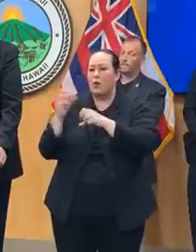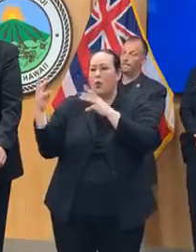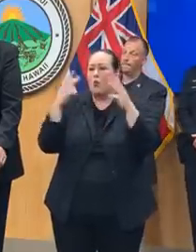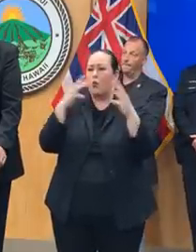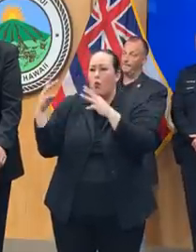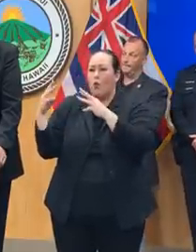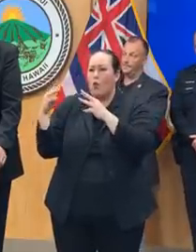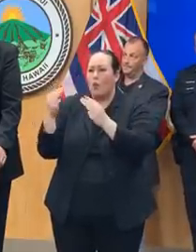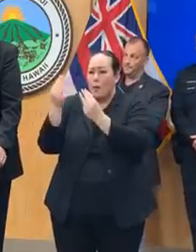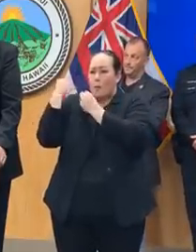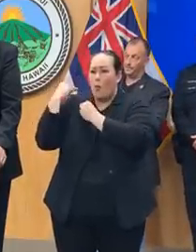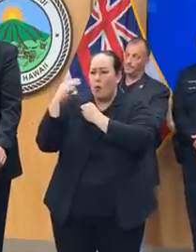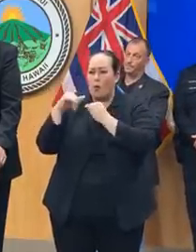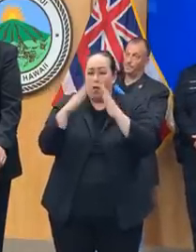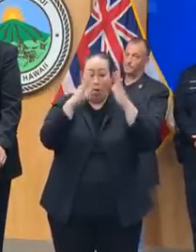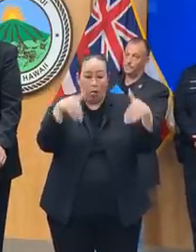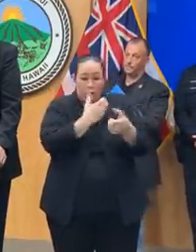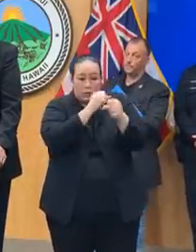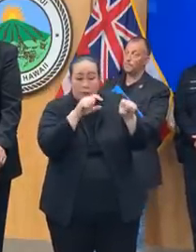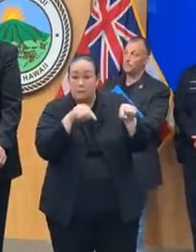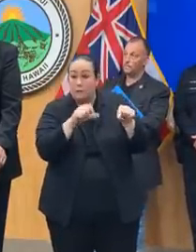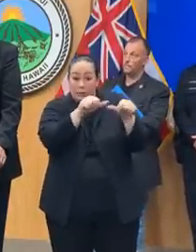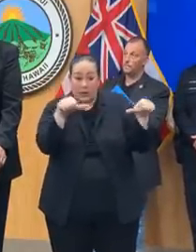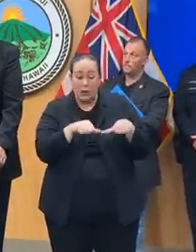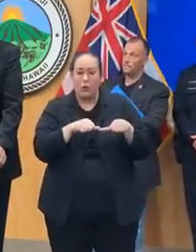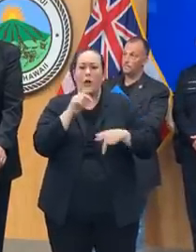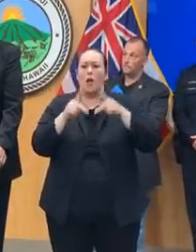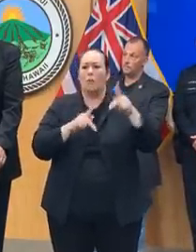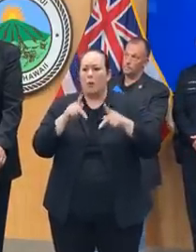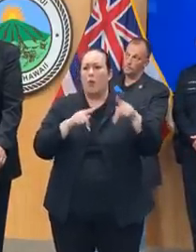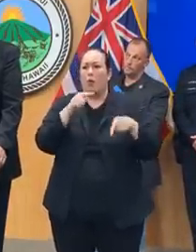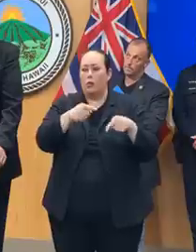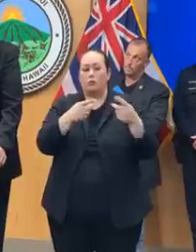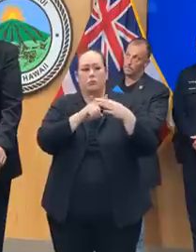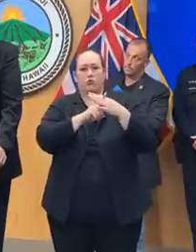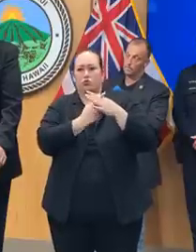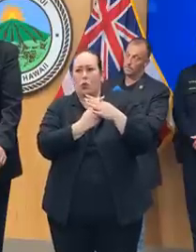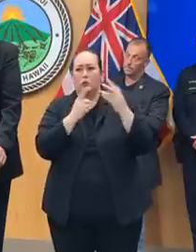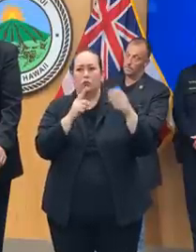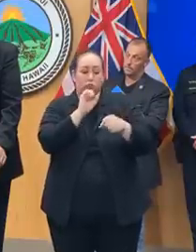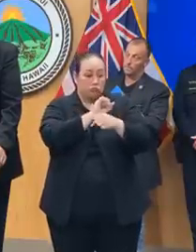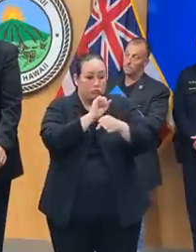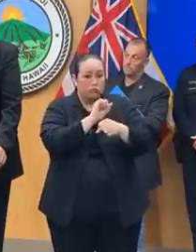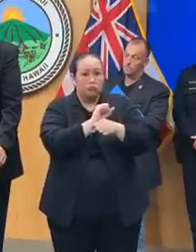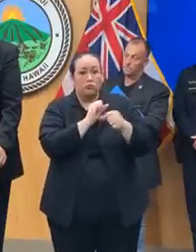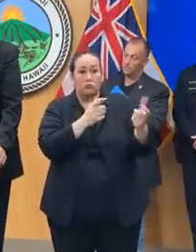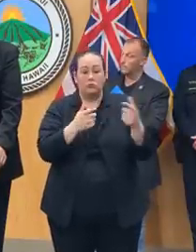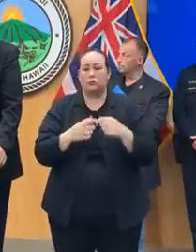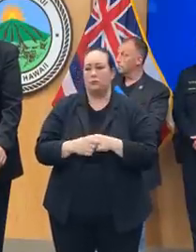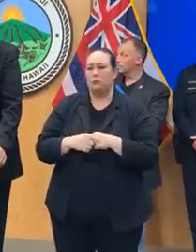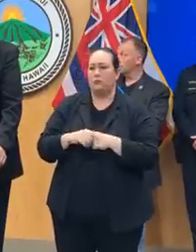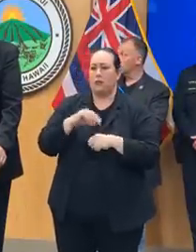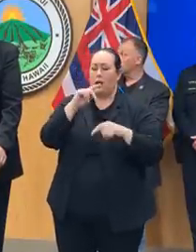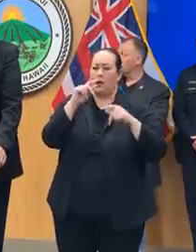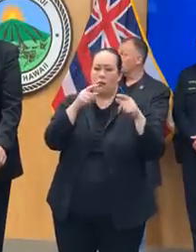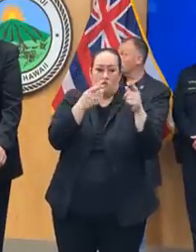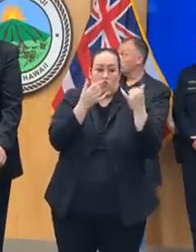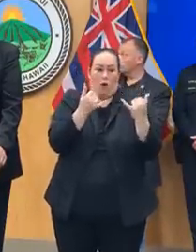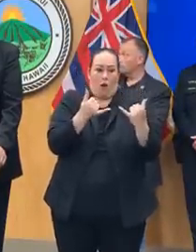Gymnasium shelter. They're starting to break down as people are starting to leave the shelter, and that's being turned over to the Red Cross